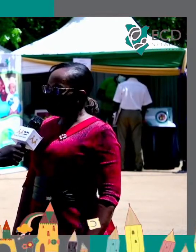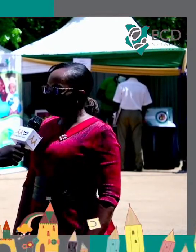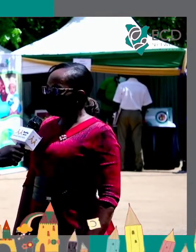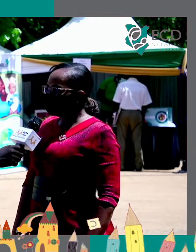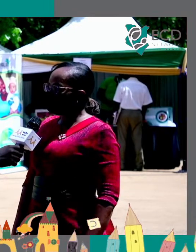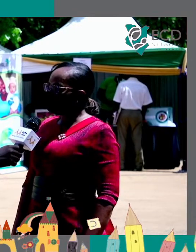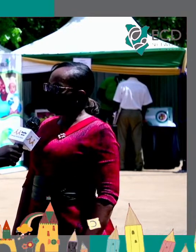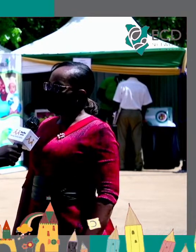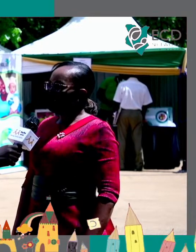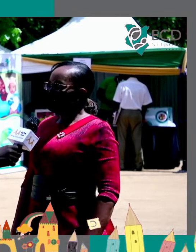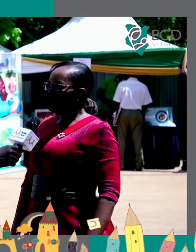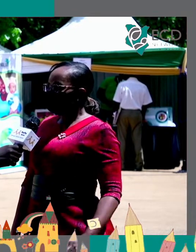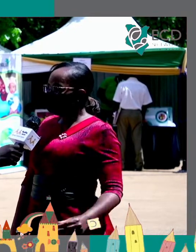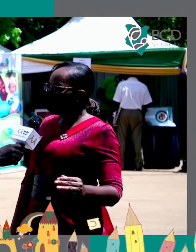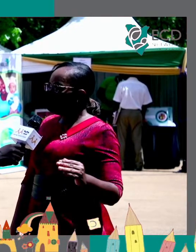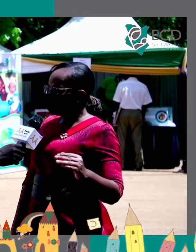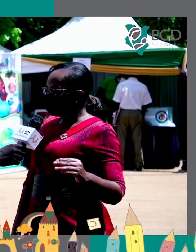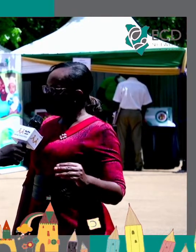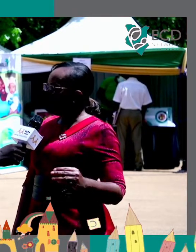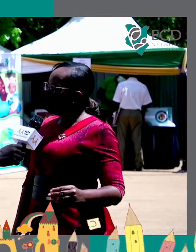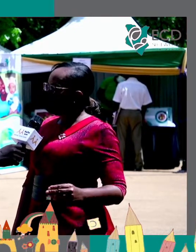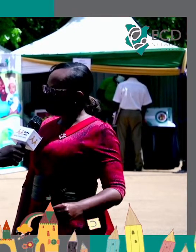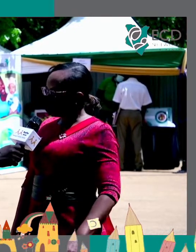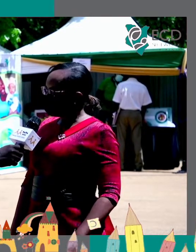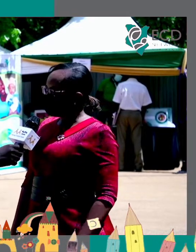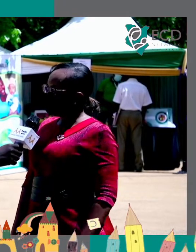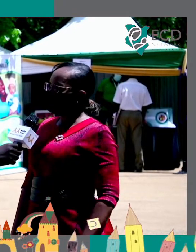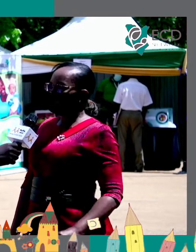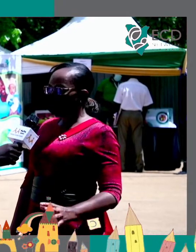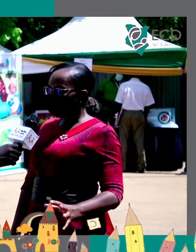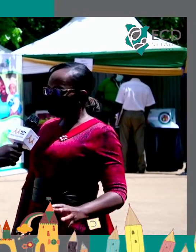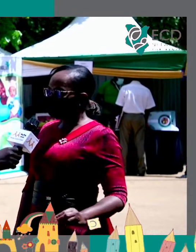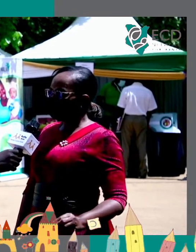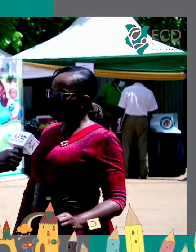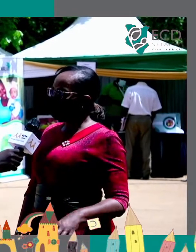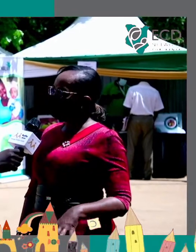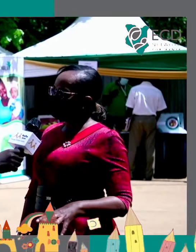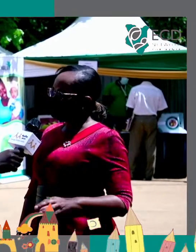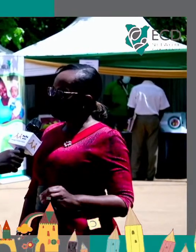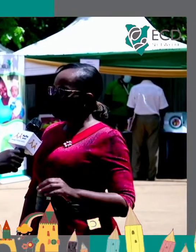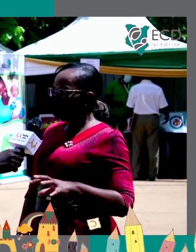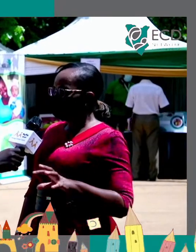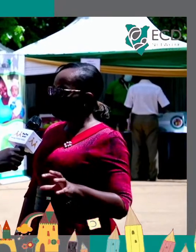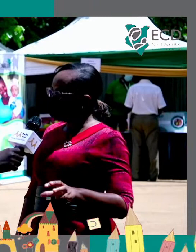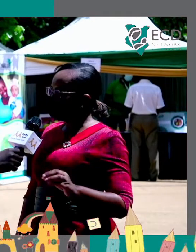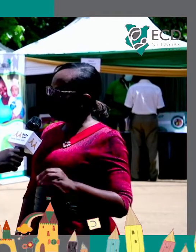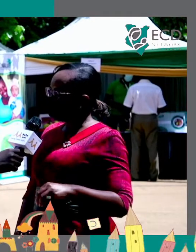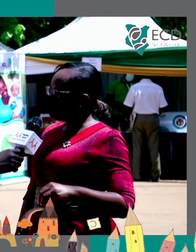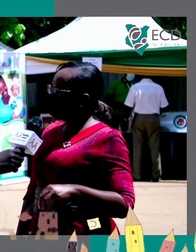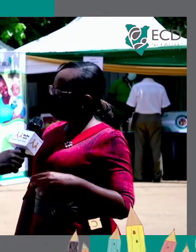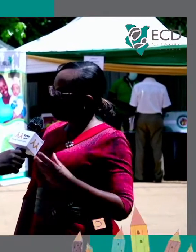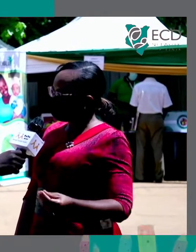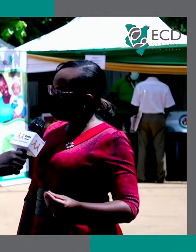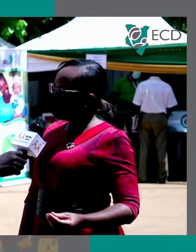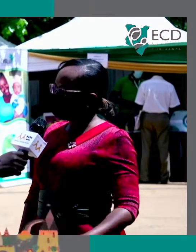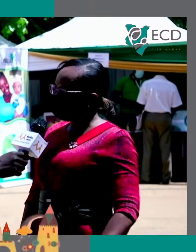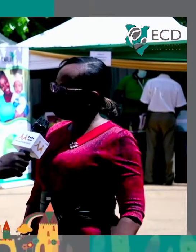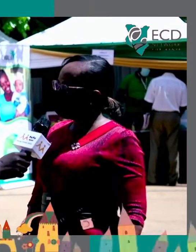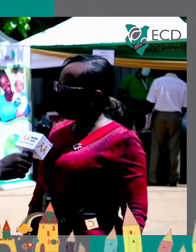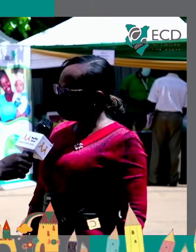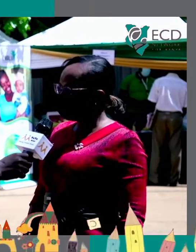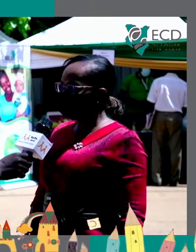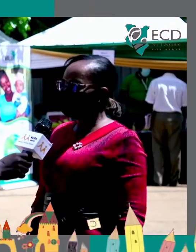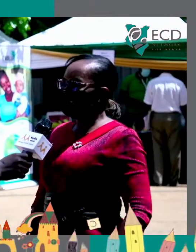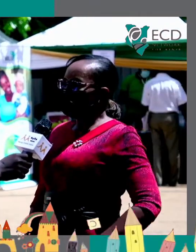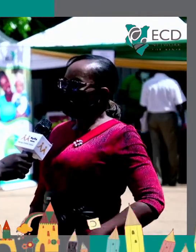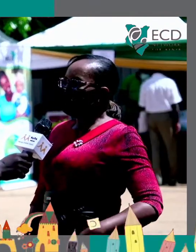and we also have various structures of coordination. We need to work together as multi-sectoral coordination teams